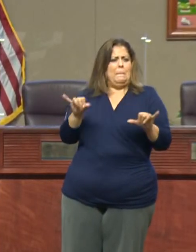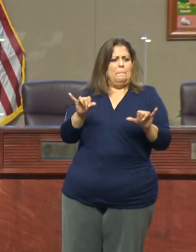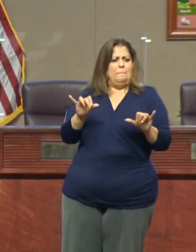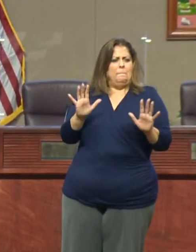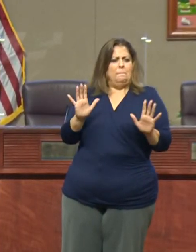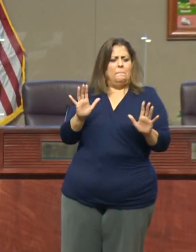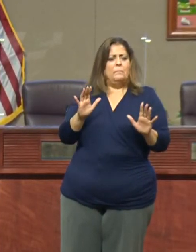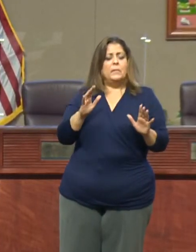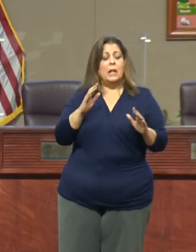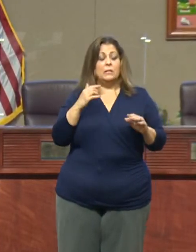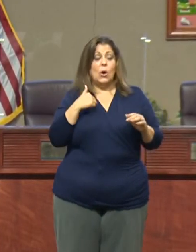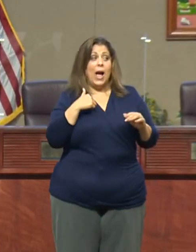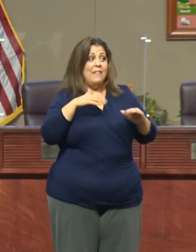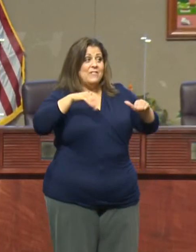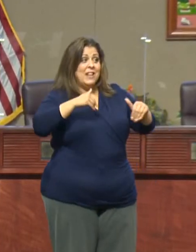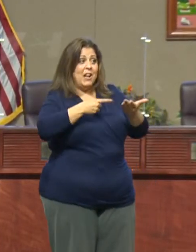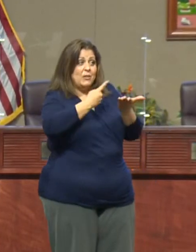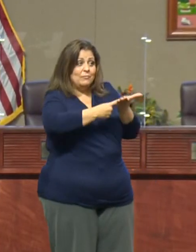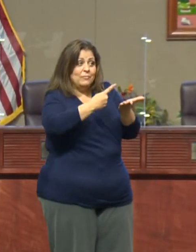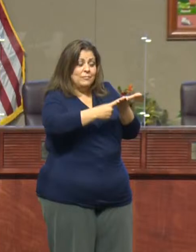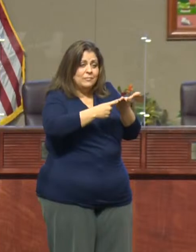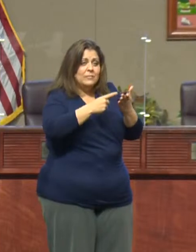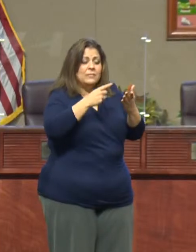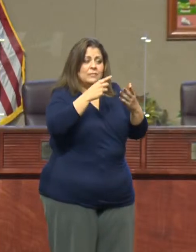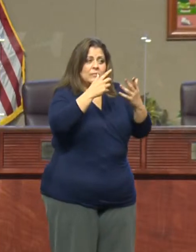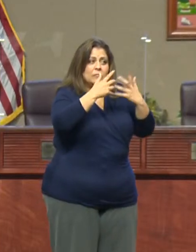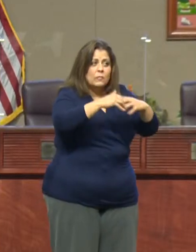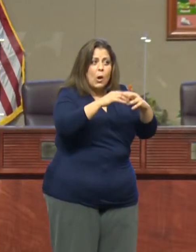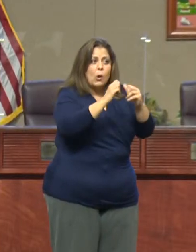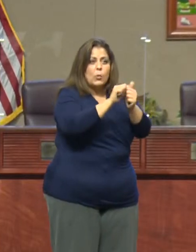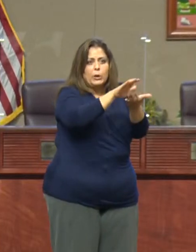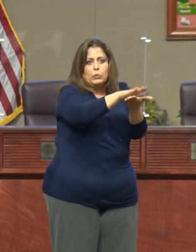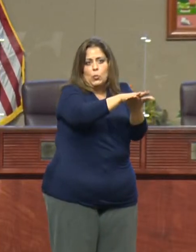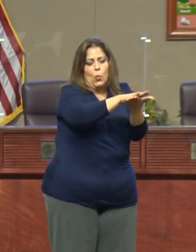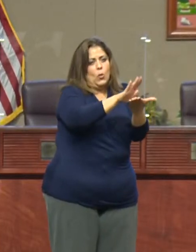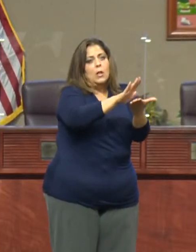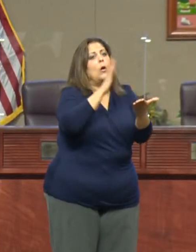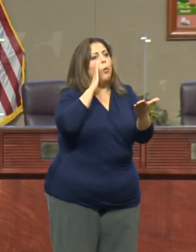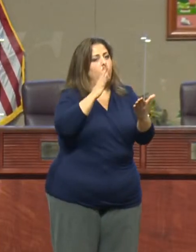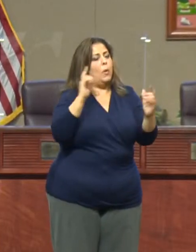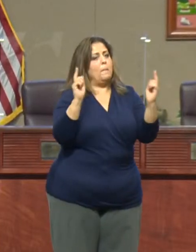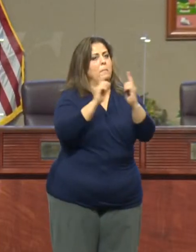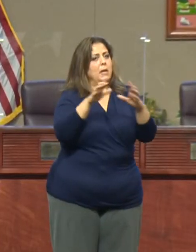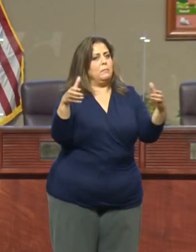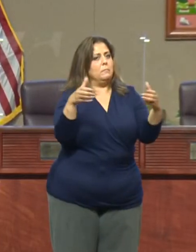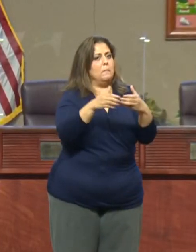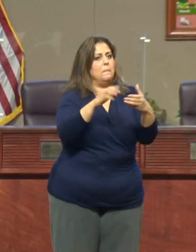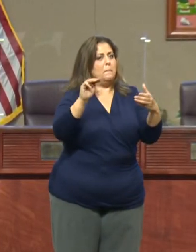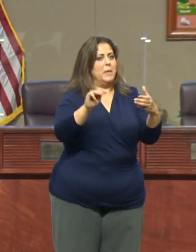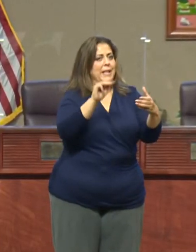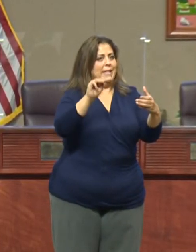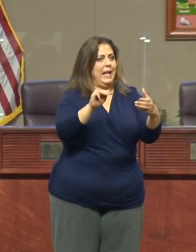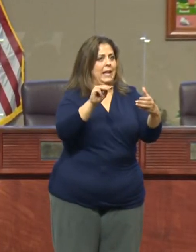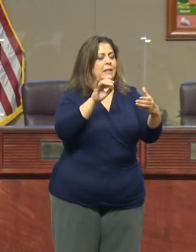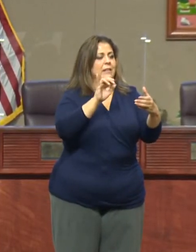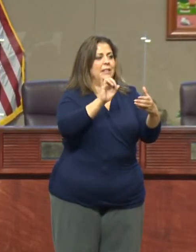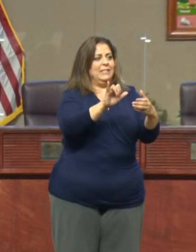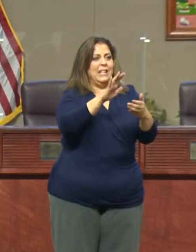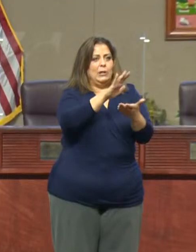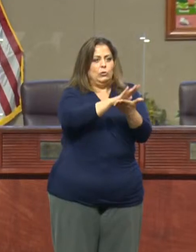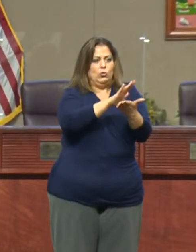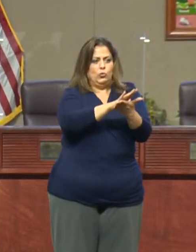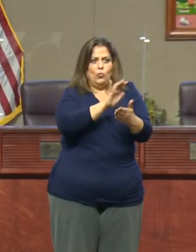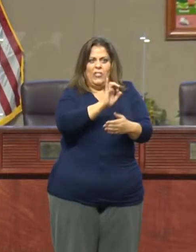to talk to the school. I haven't talked to them with regard to this. We are meeting on Monday because the schools is the setting, so they have to have a